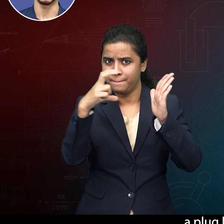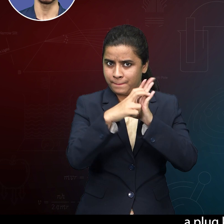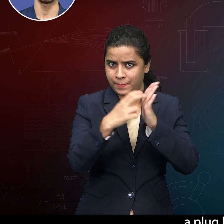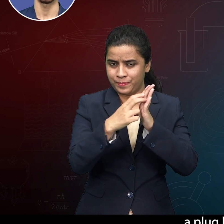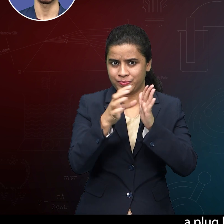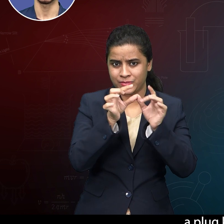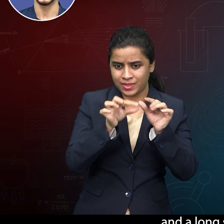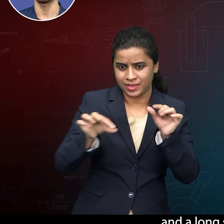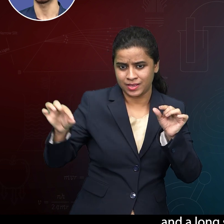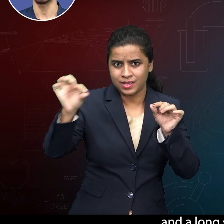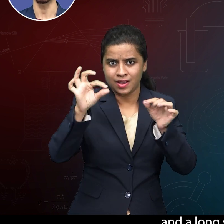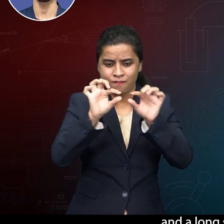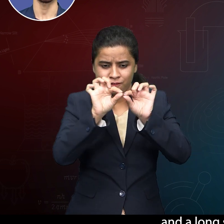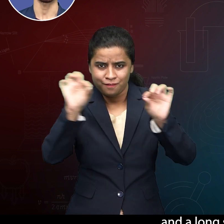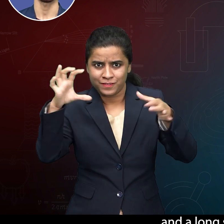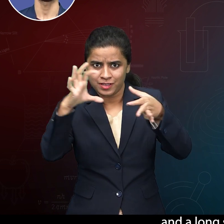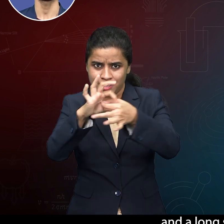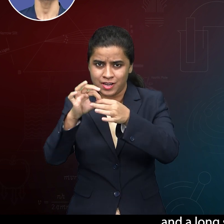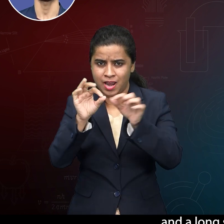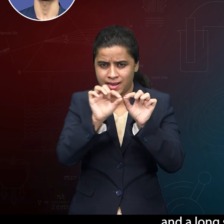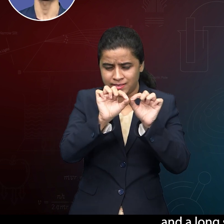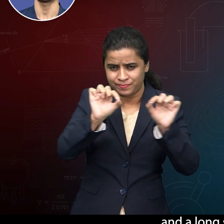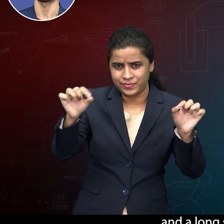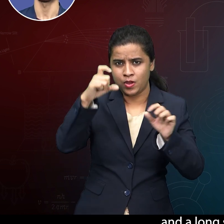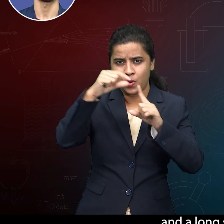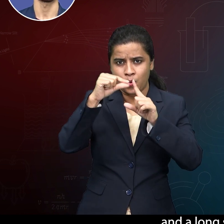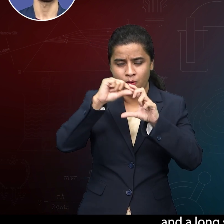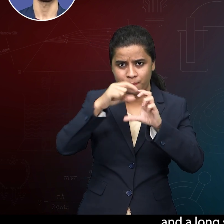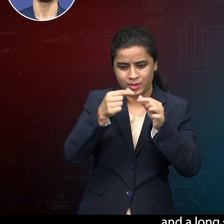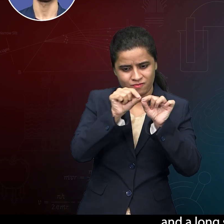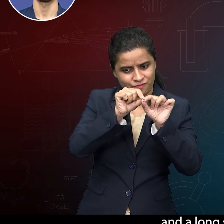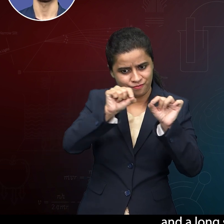connecting wires and a long straight thick copper wire.